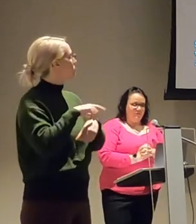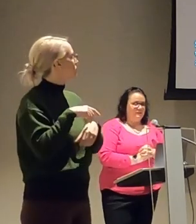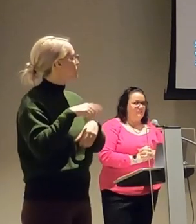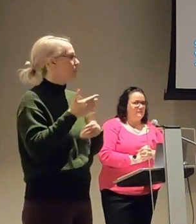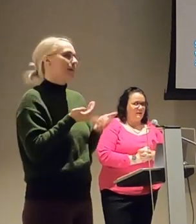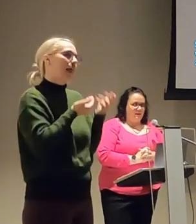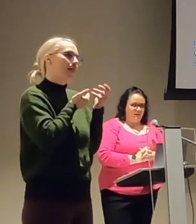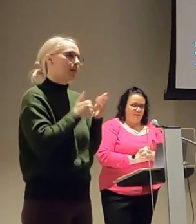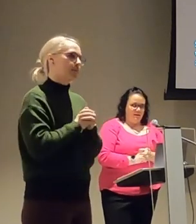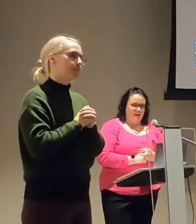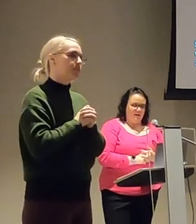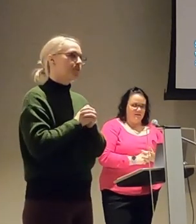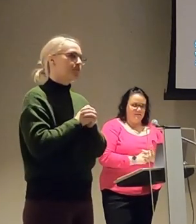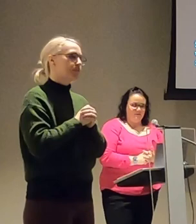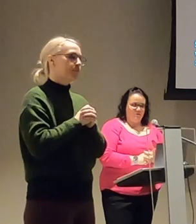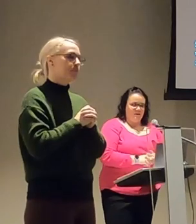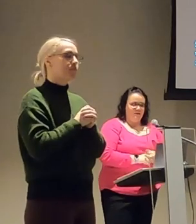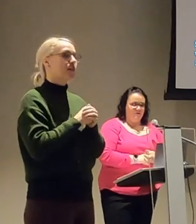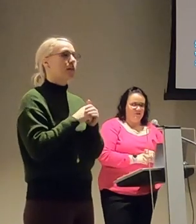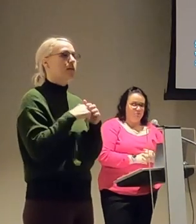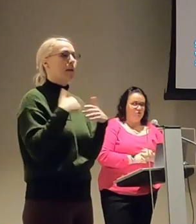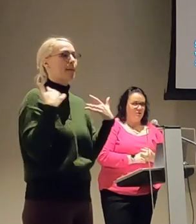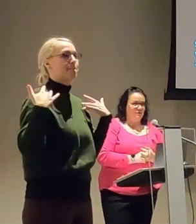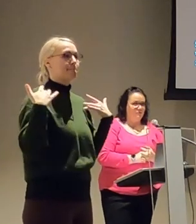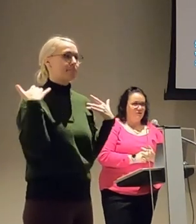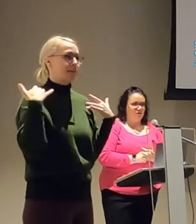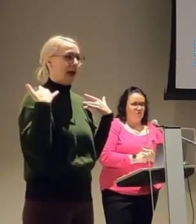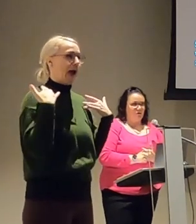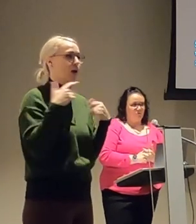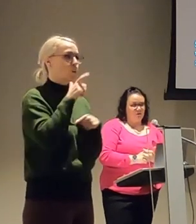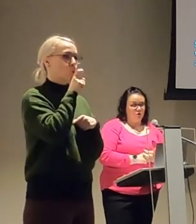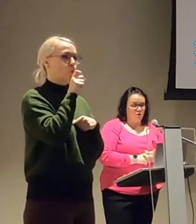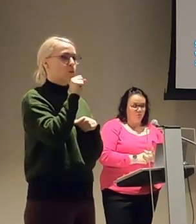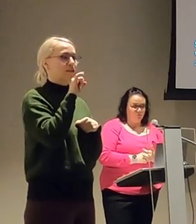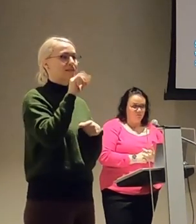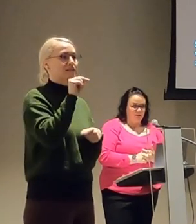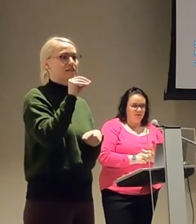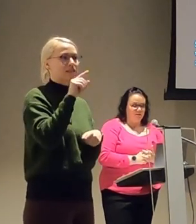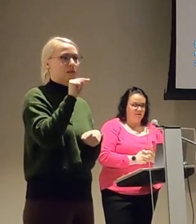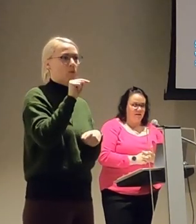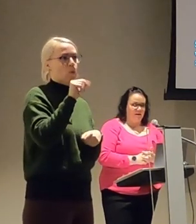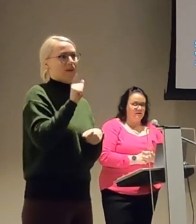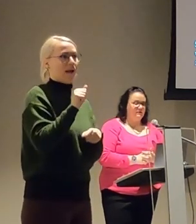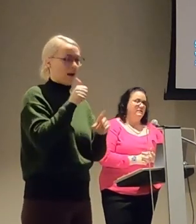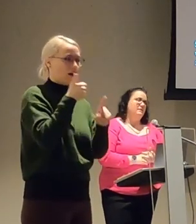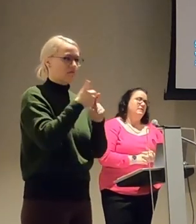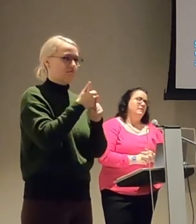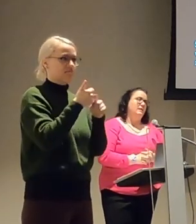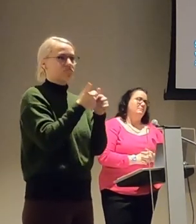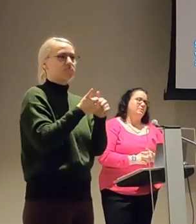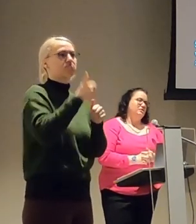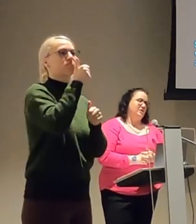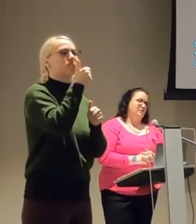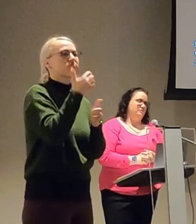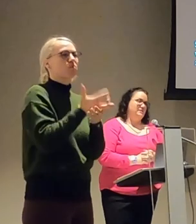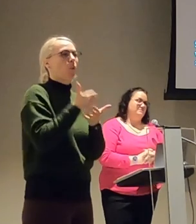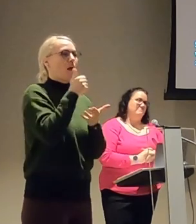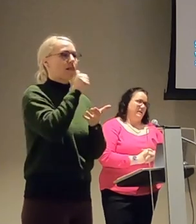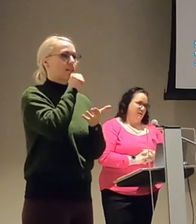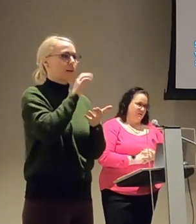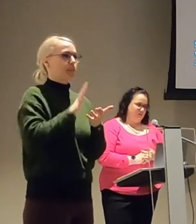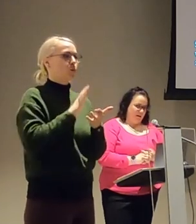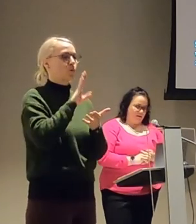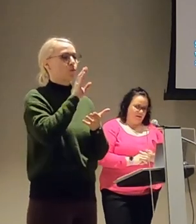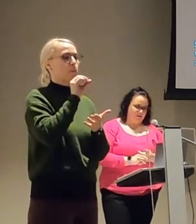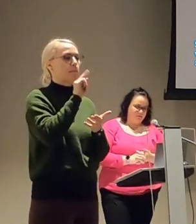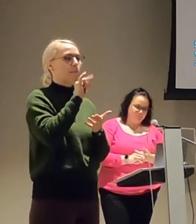model for this was likely Simonetta Vespucci, which was a noble woman that Botticelli used in